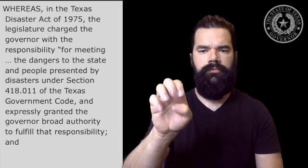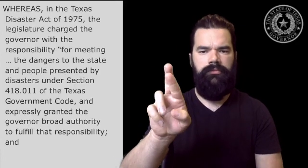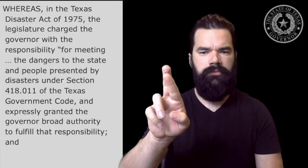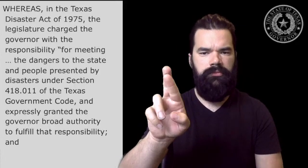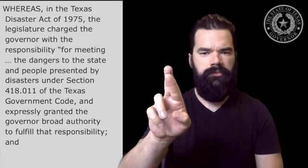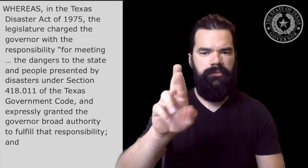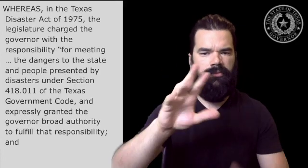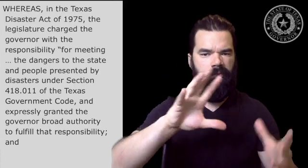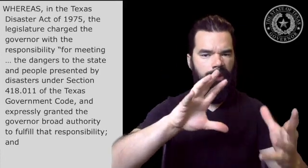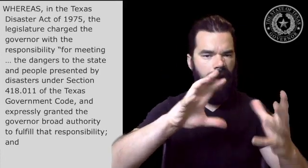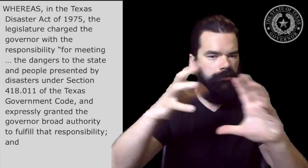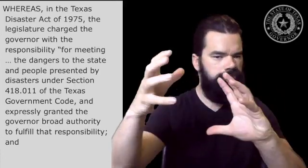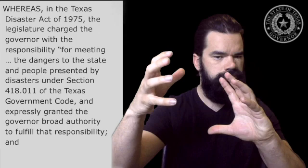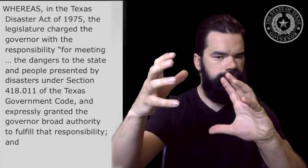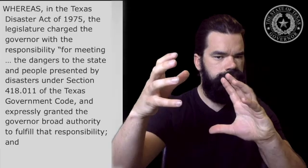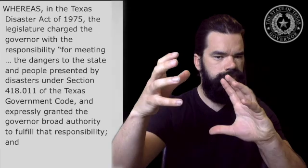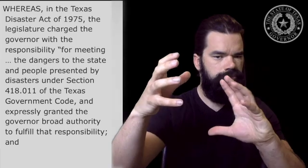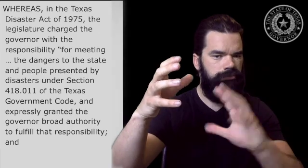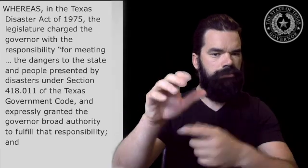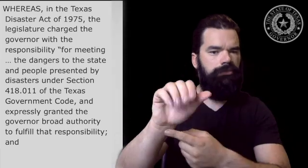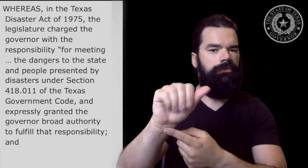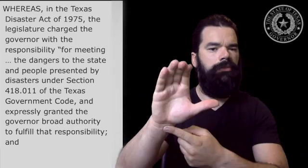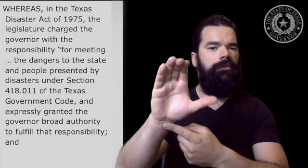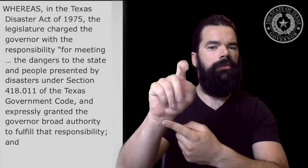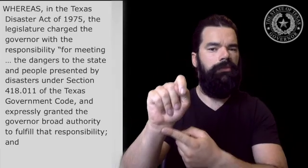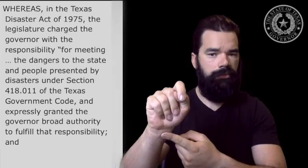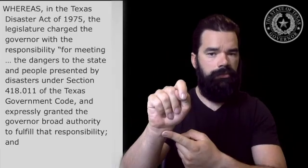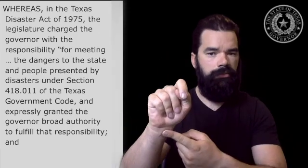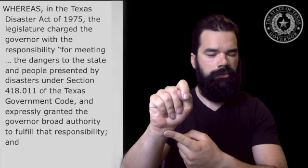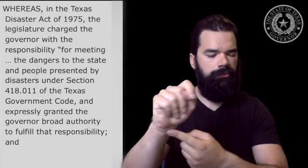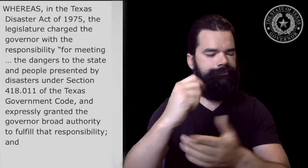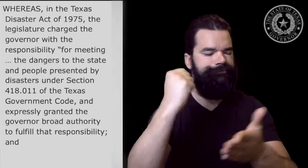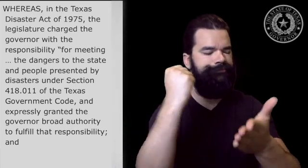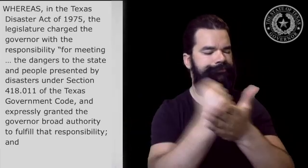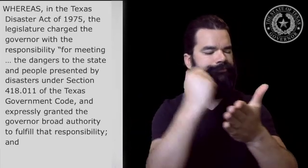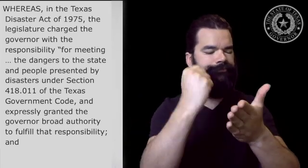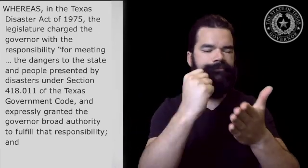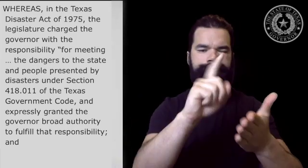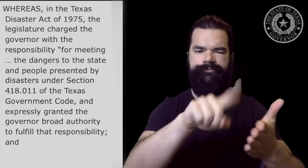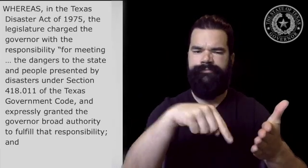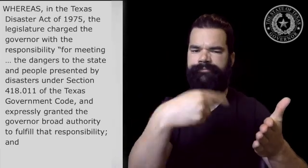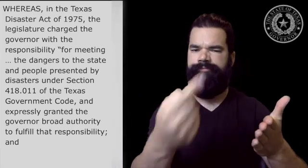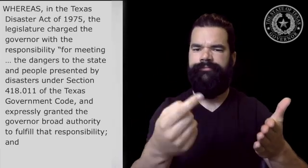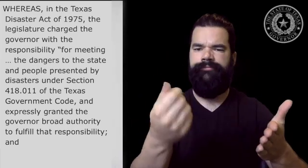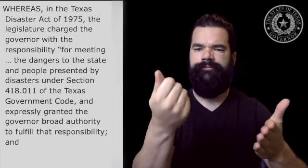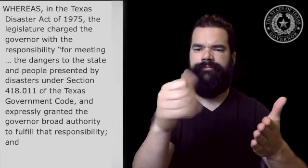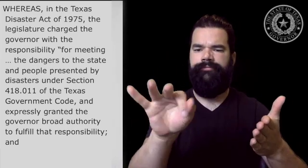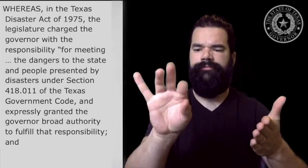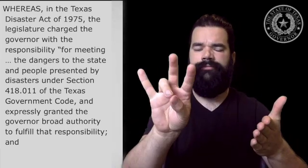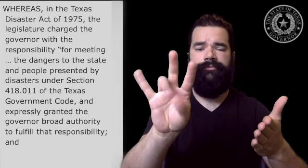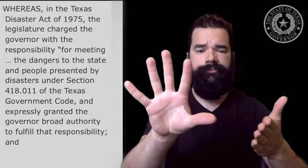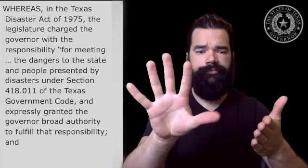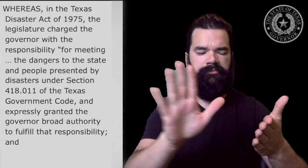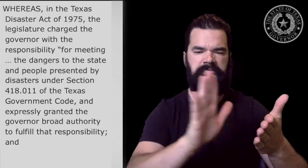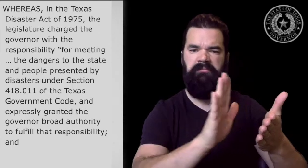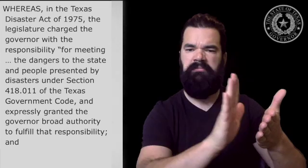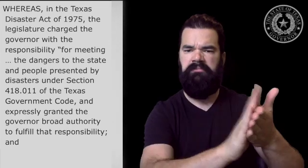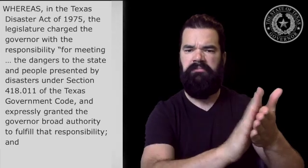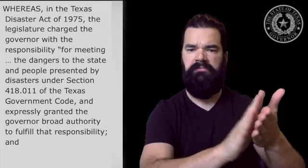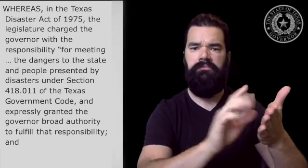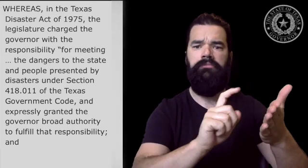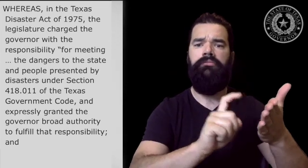whereas, in the Texas Disaster Act of 1975, the legislature charged the governor with